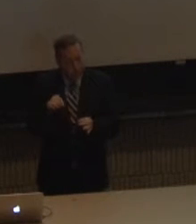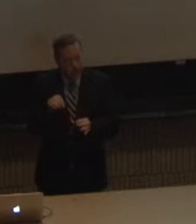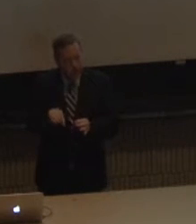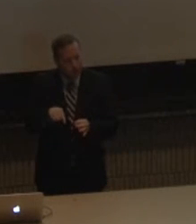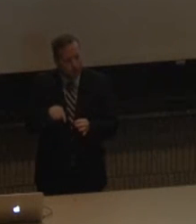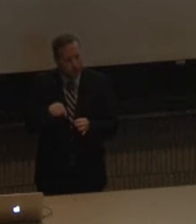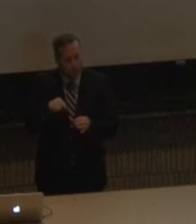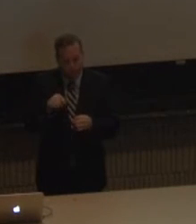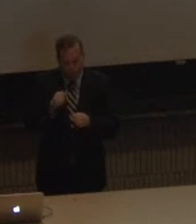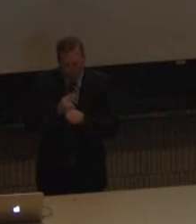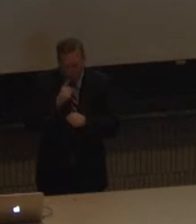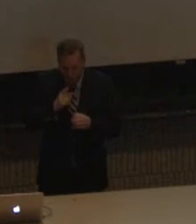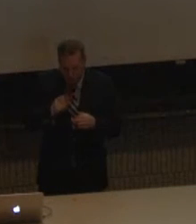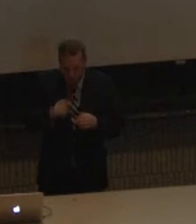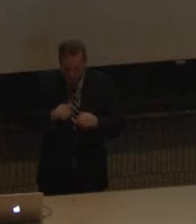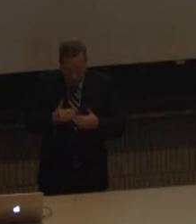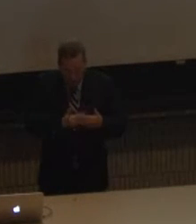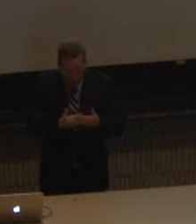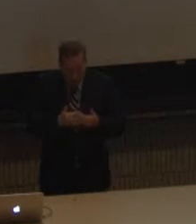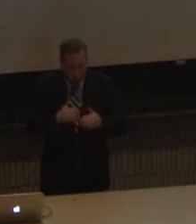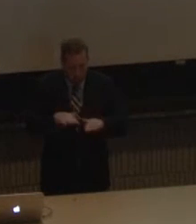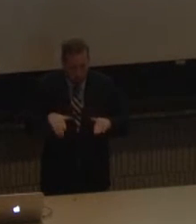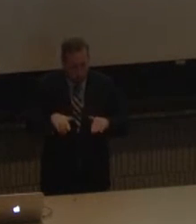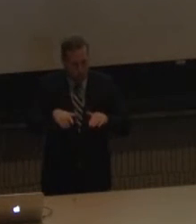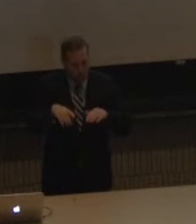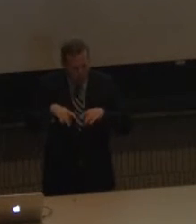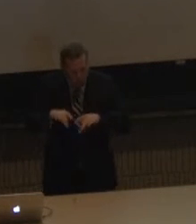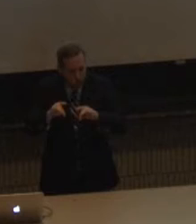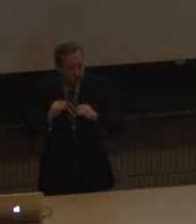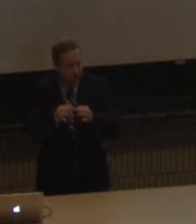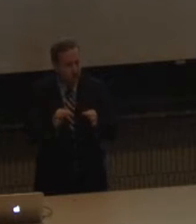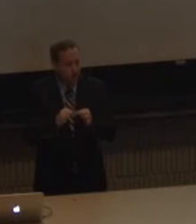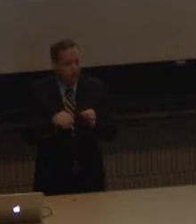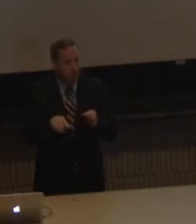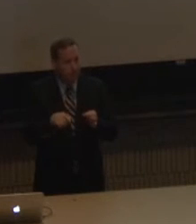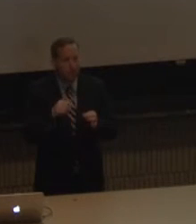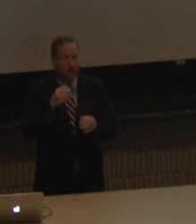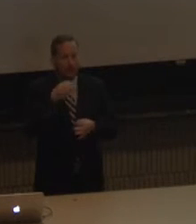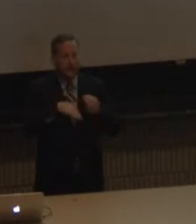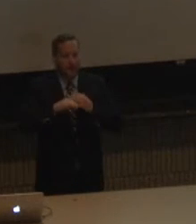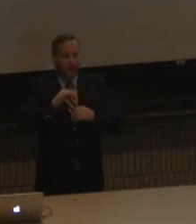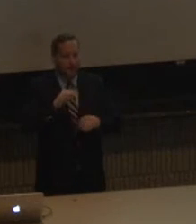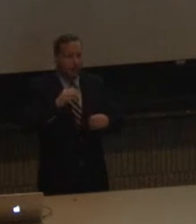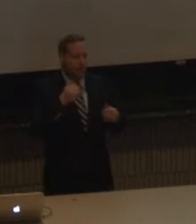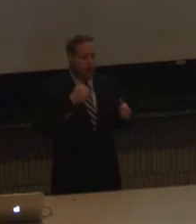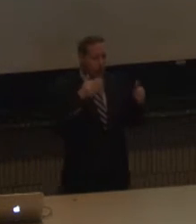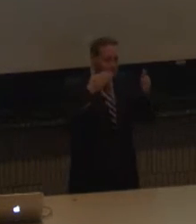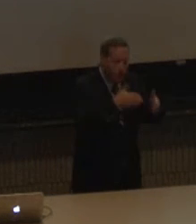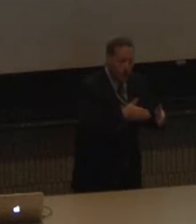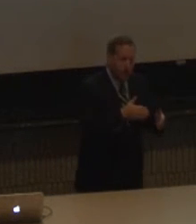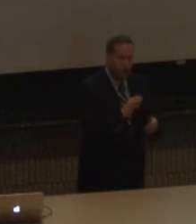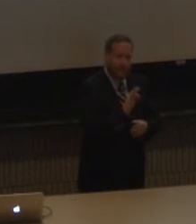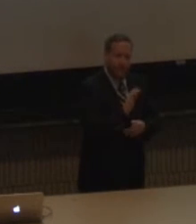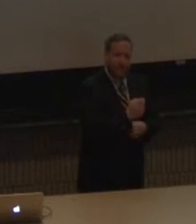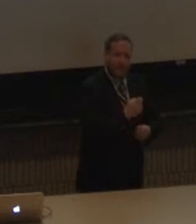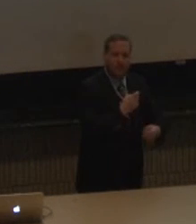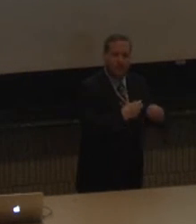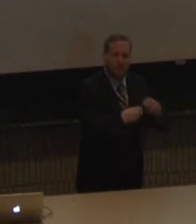focus on early sign language exposure to babies and toddlers before they get to be school age.